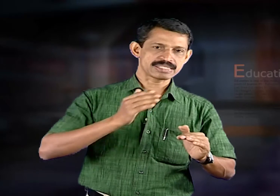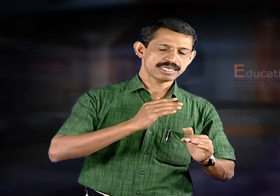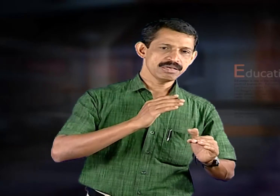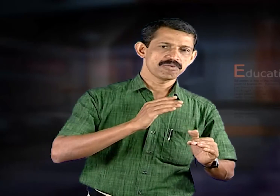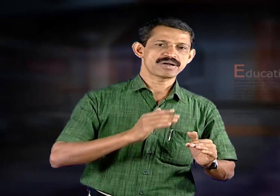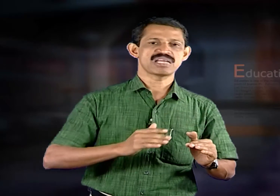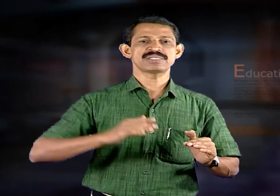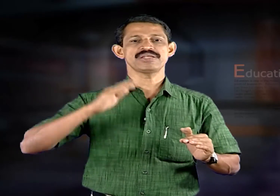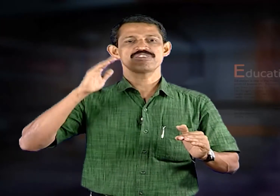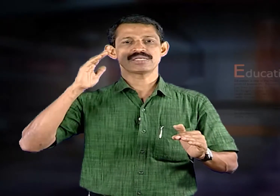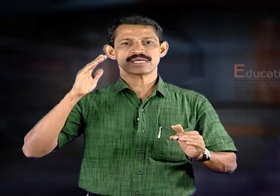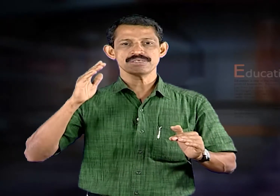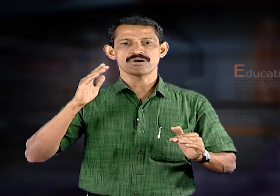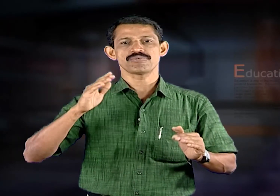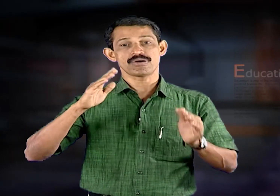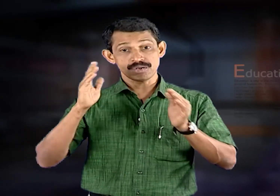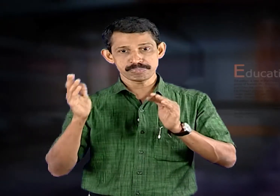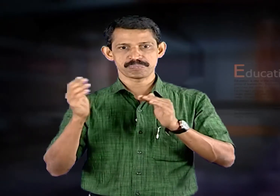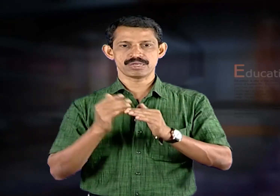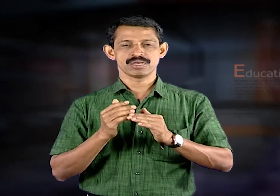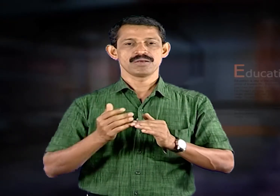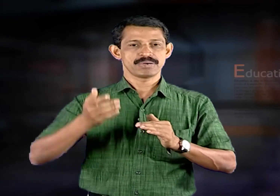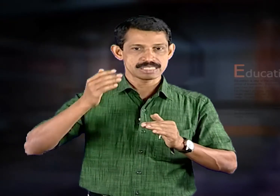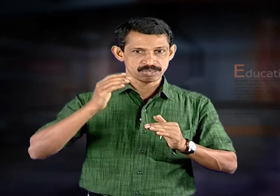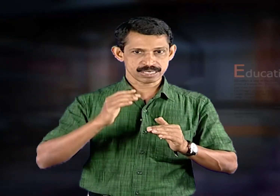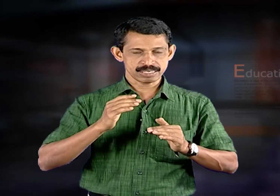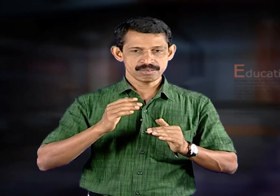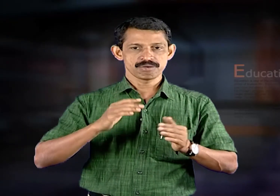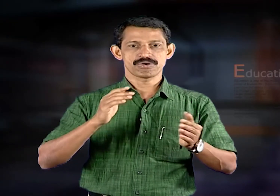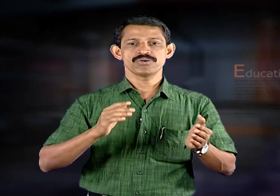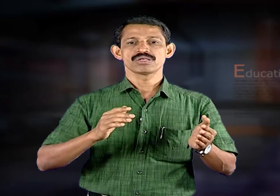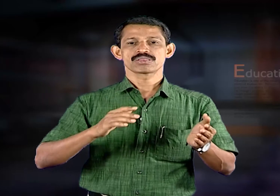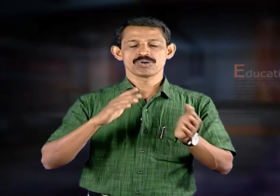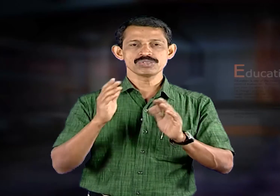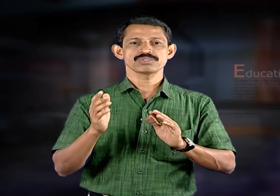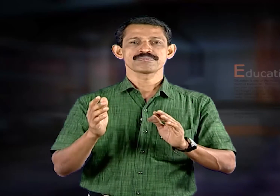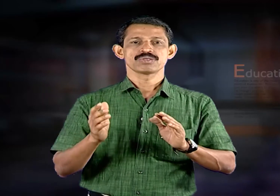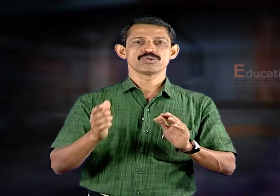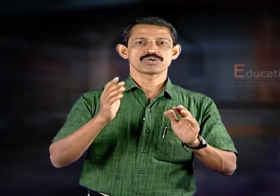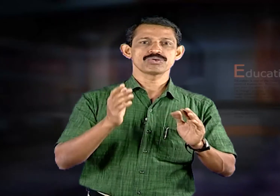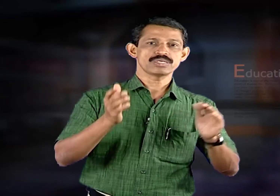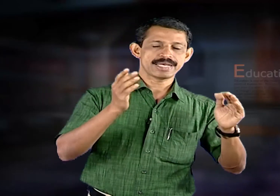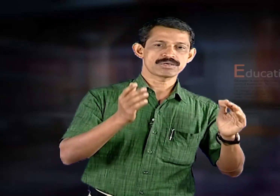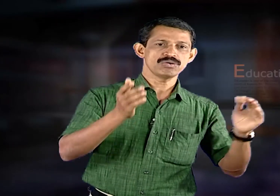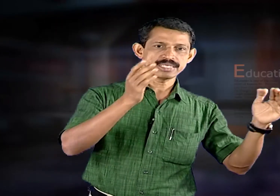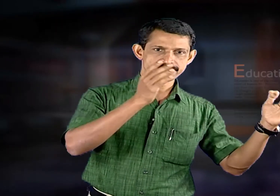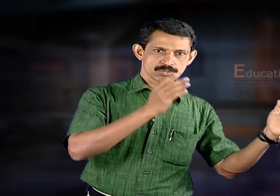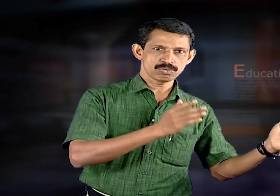a fundamental human right of all people, particularly for those who could not enroll in a school